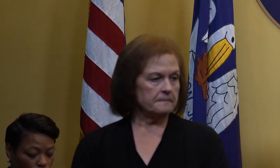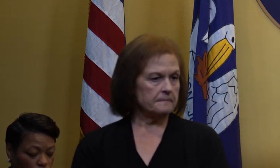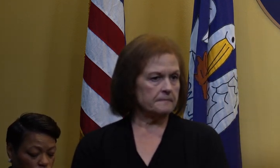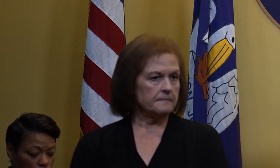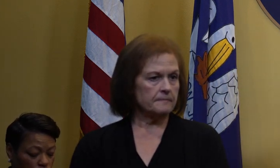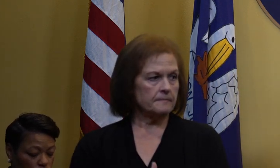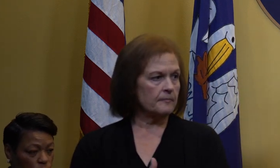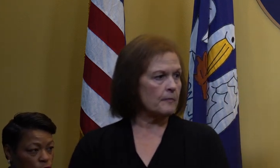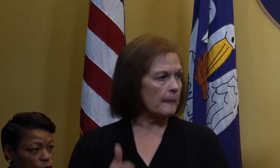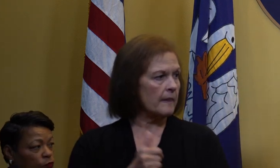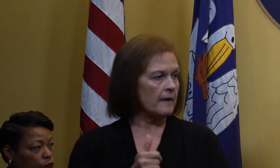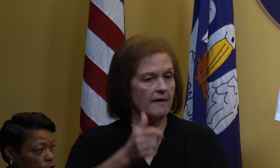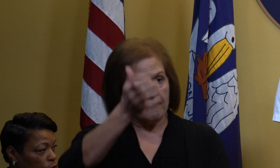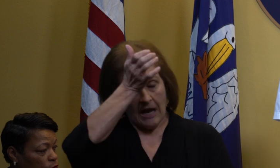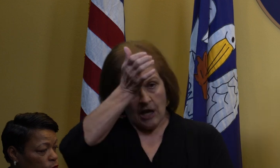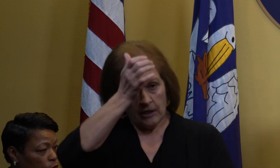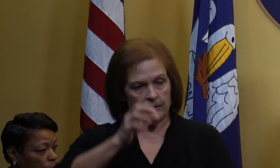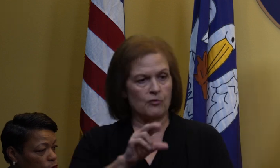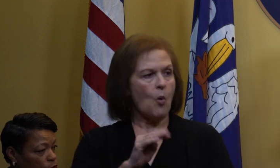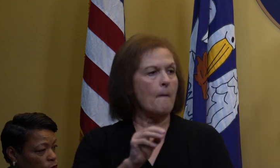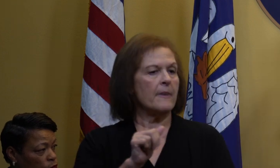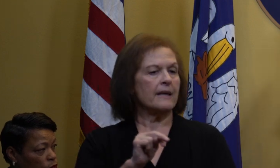Next up, Superintendent of Fire, Roman Wilson.